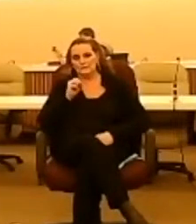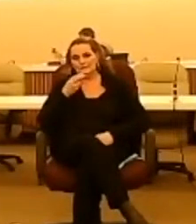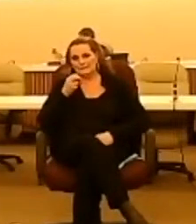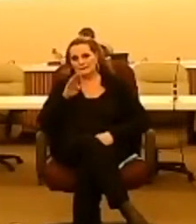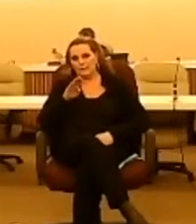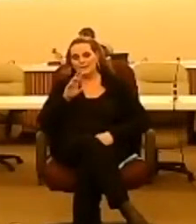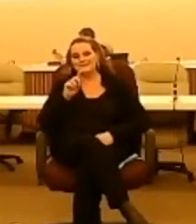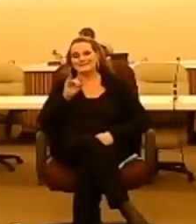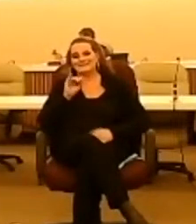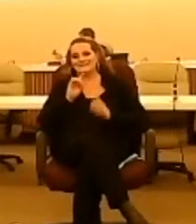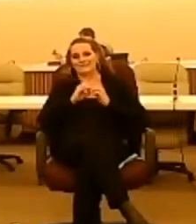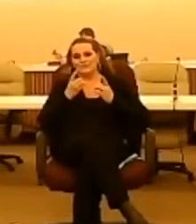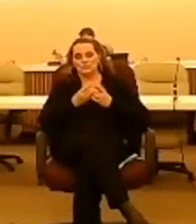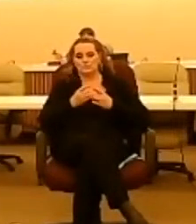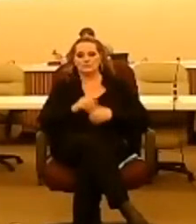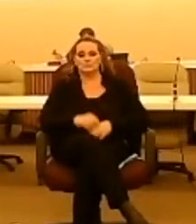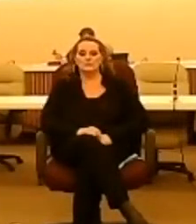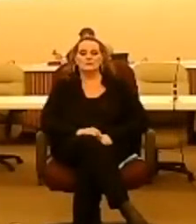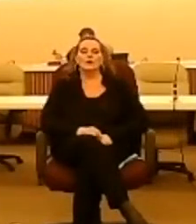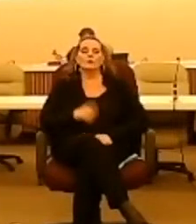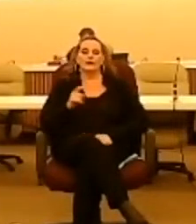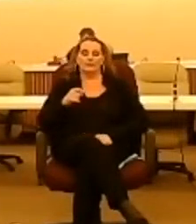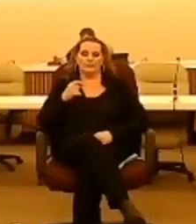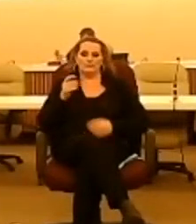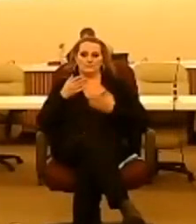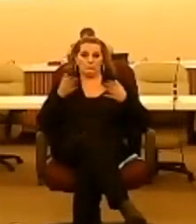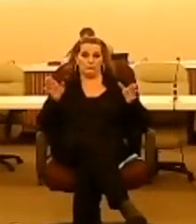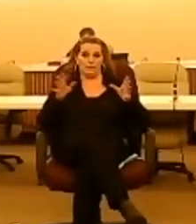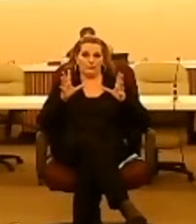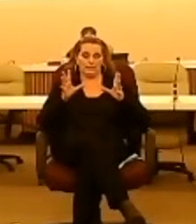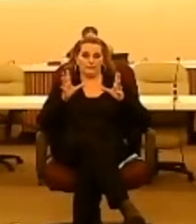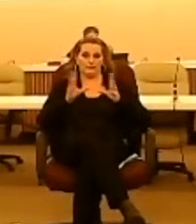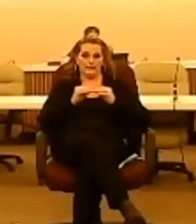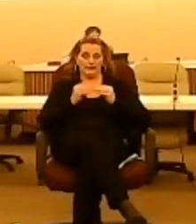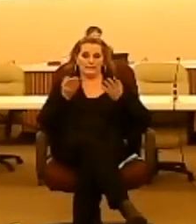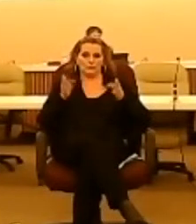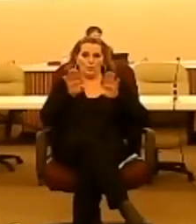Hearing no objection, the public hearing is closed.